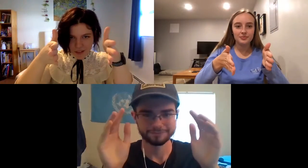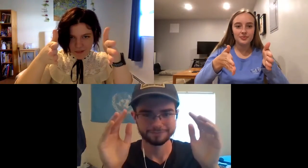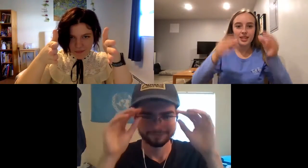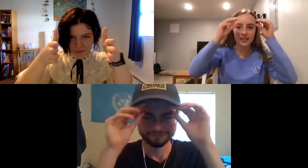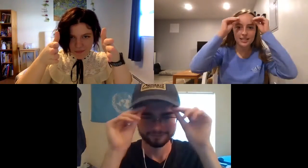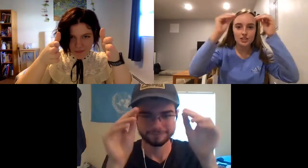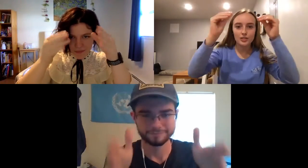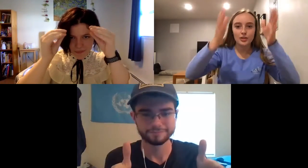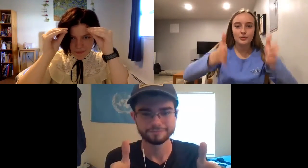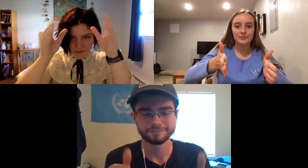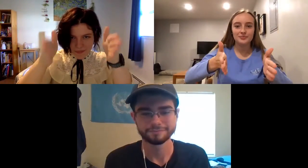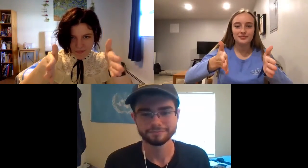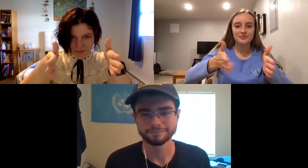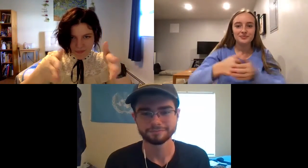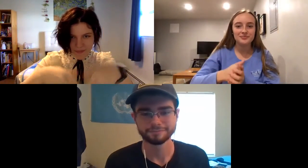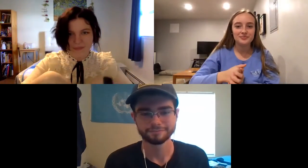Teacher. Yeah. Teacher.